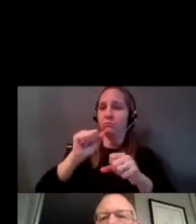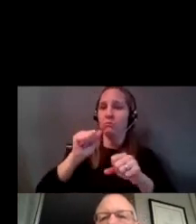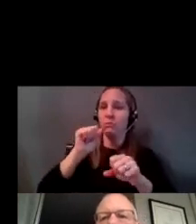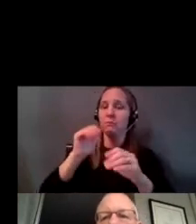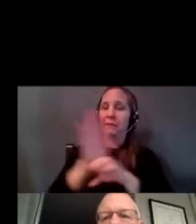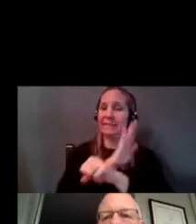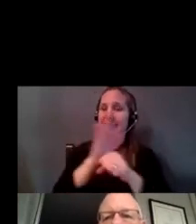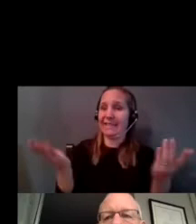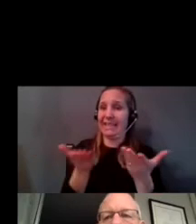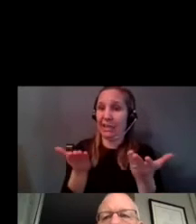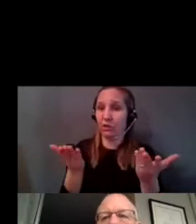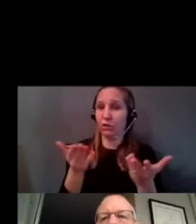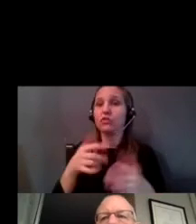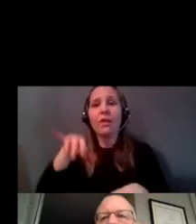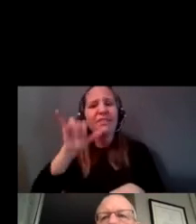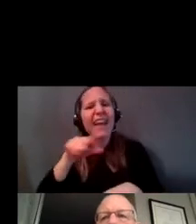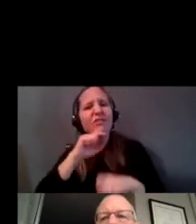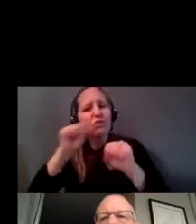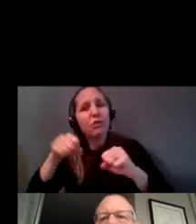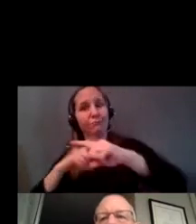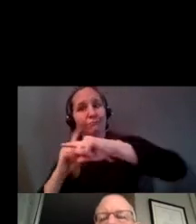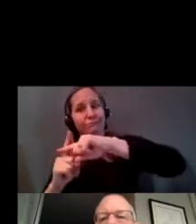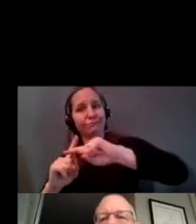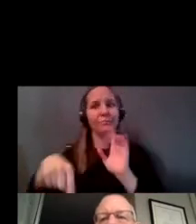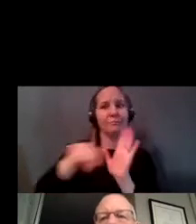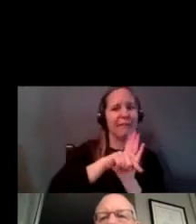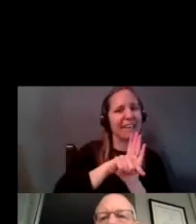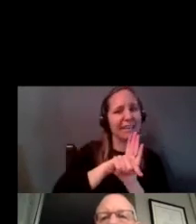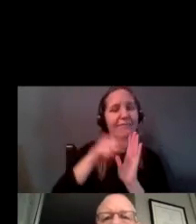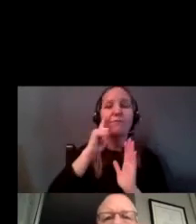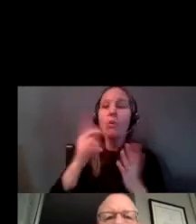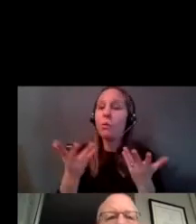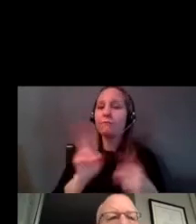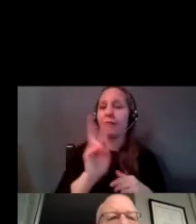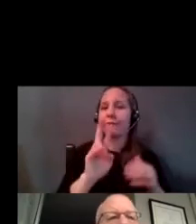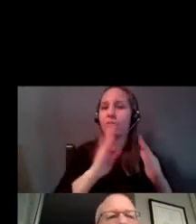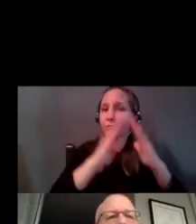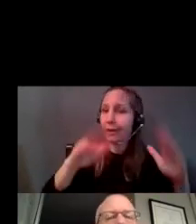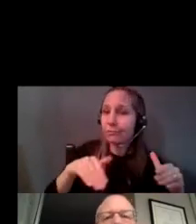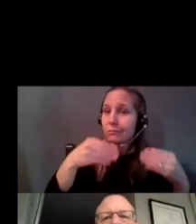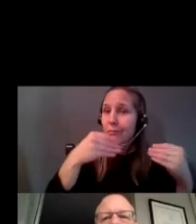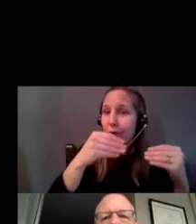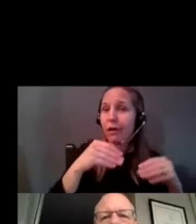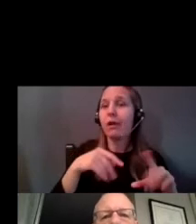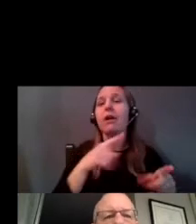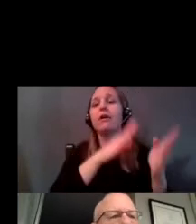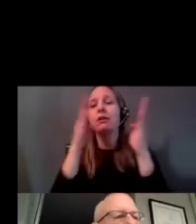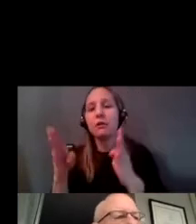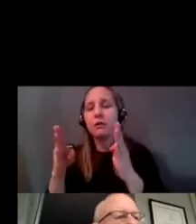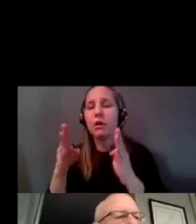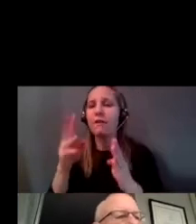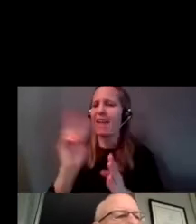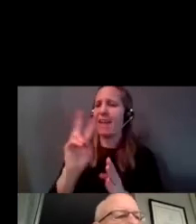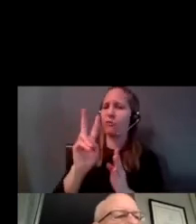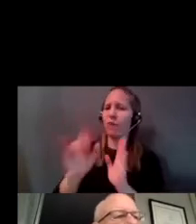effect, both good and bad potentially, on Vancouver's housing market, on Vancouver's social identity